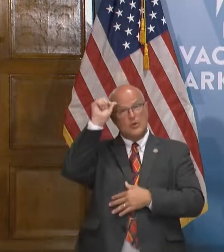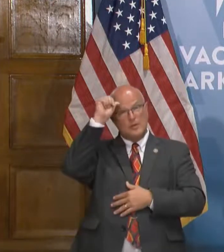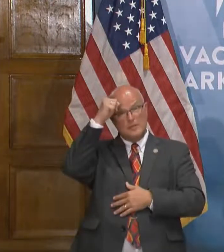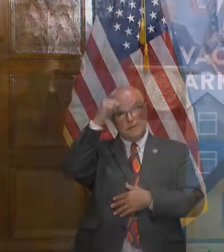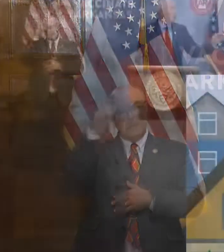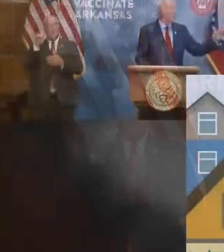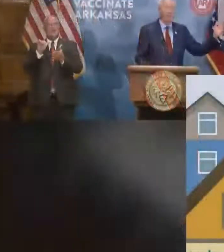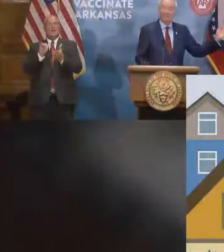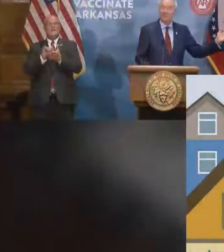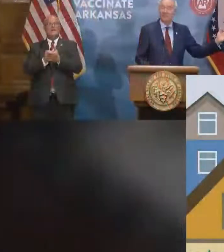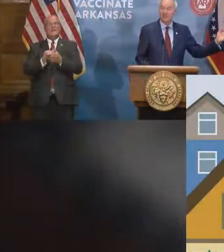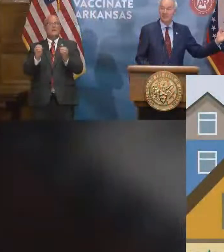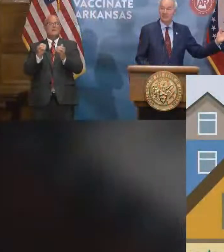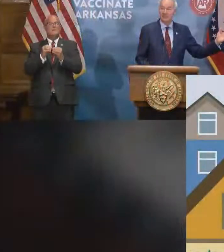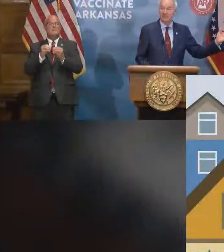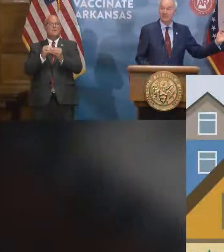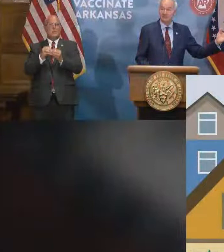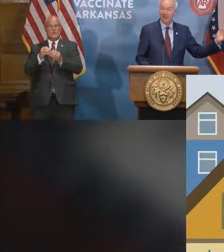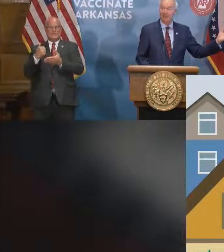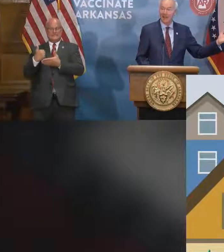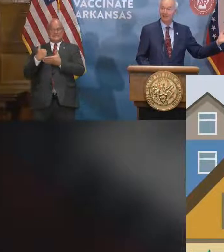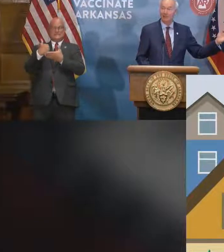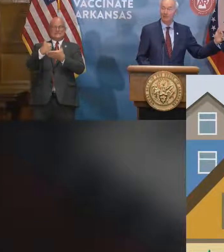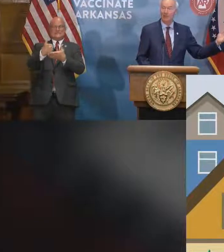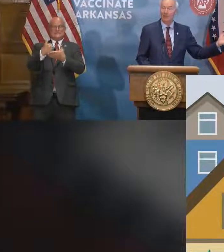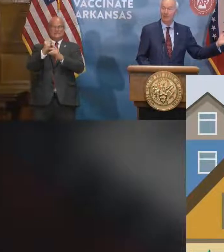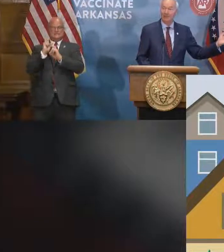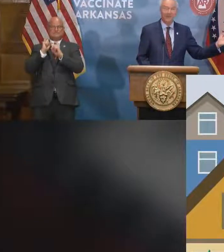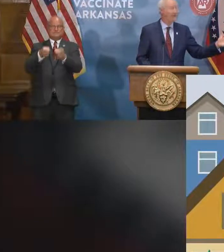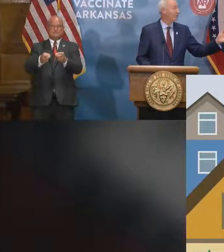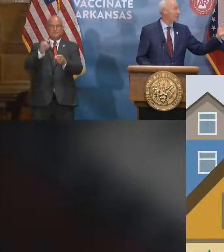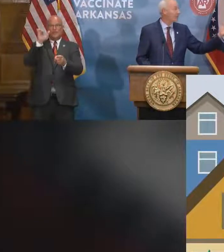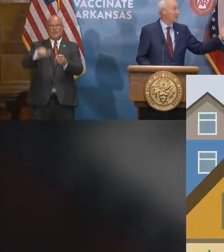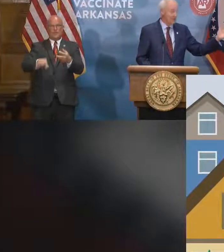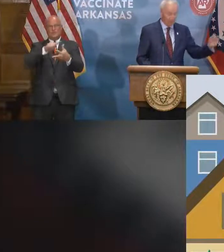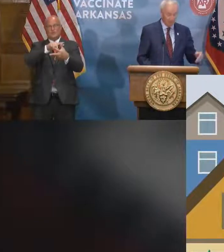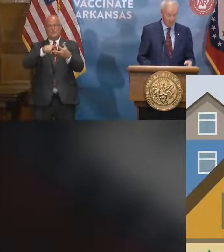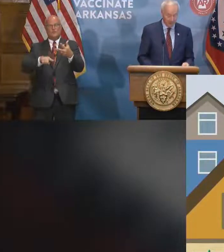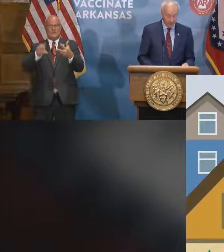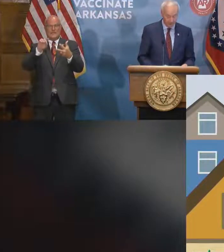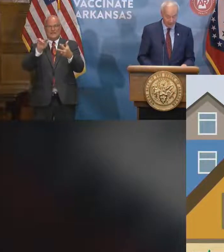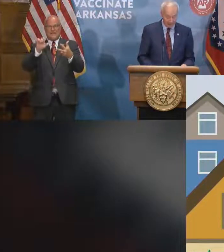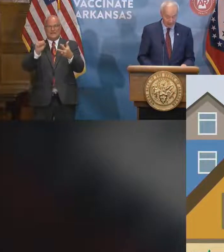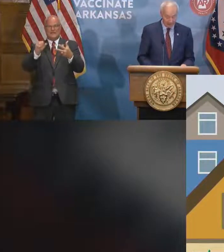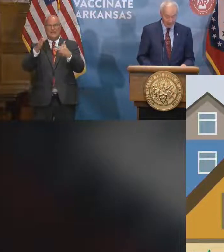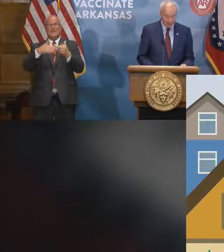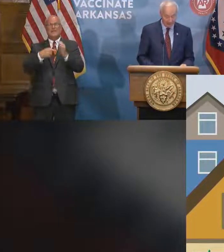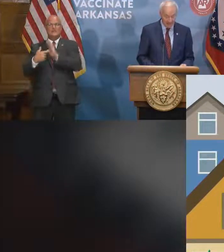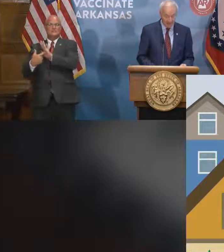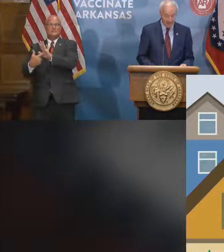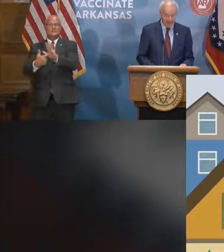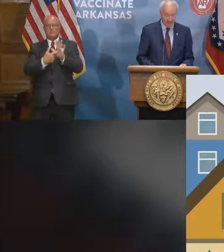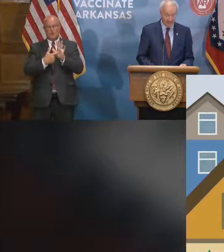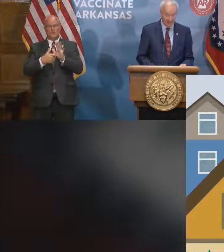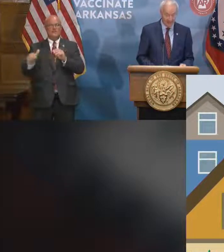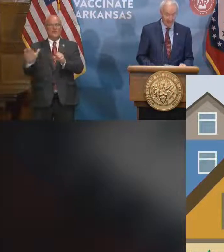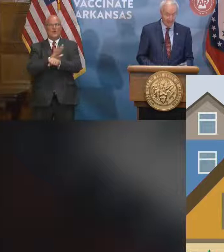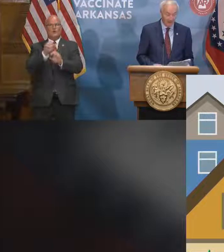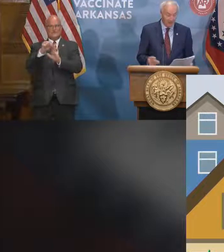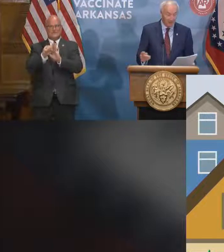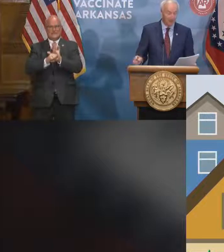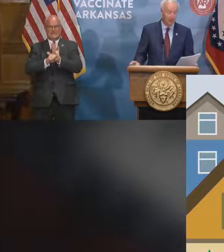mind, that more assistance has been given out through those county efforts than simply what is reflected in the